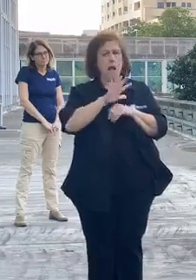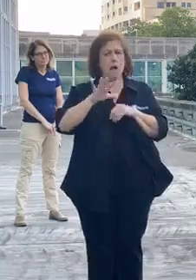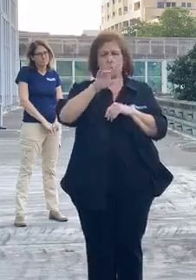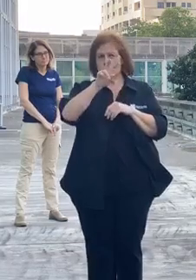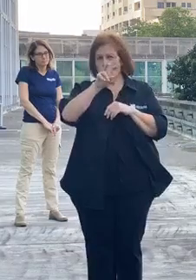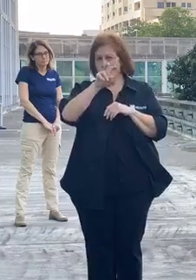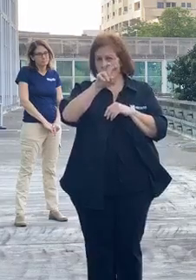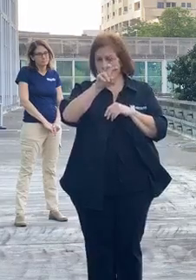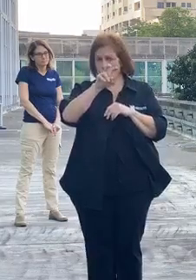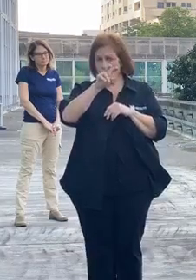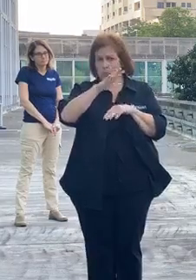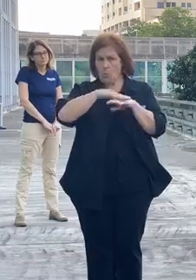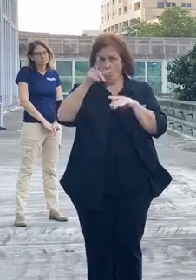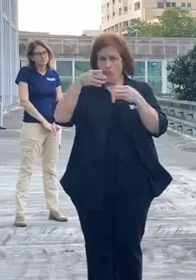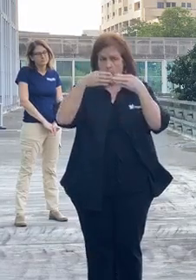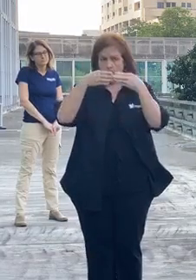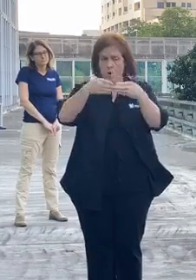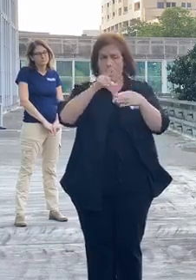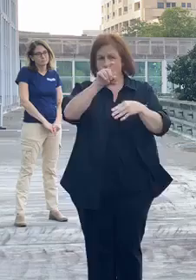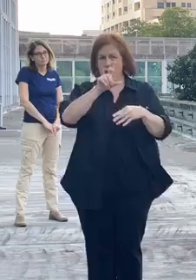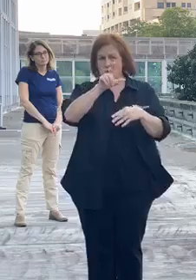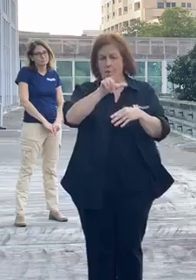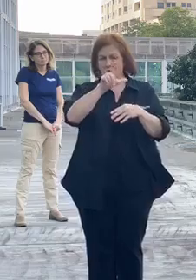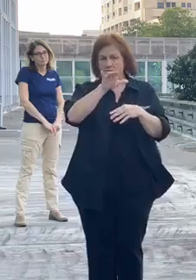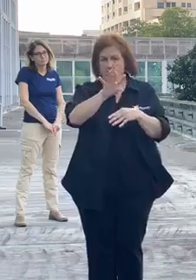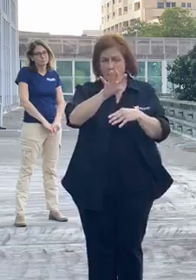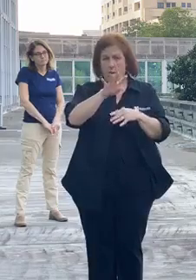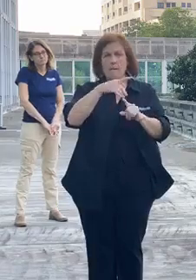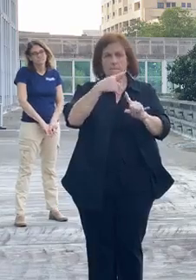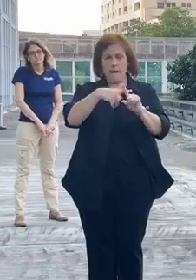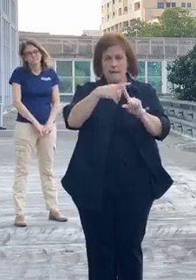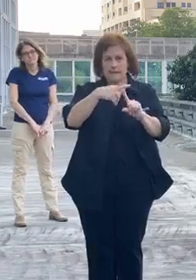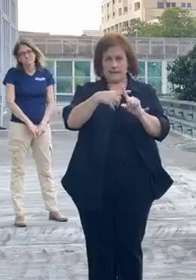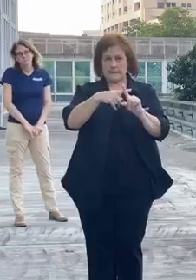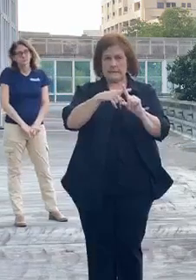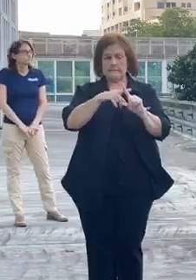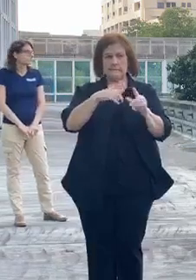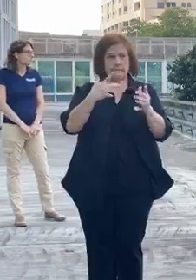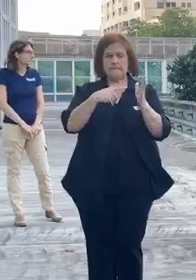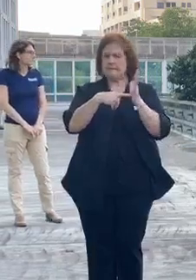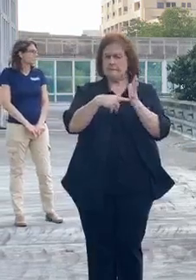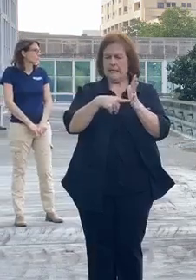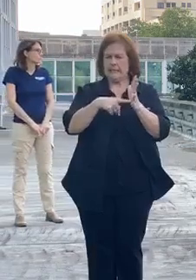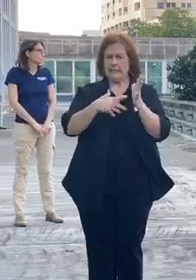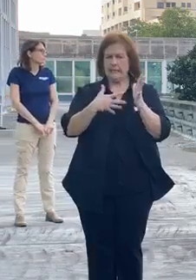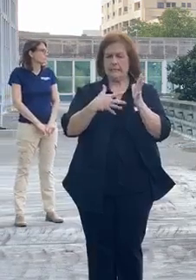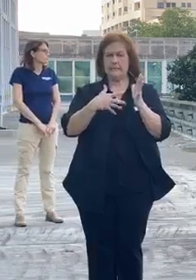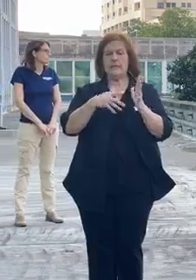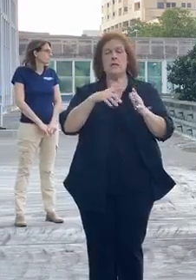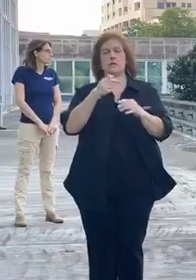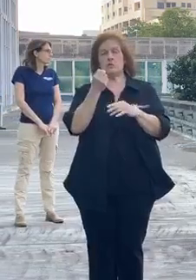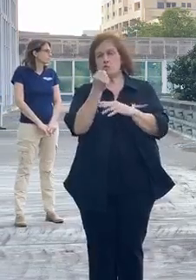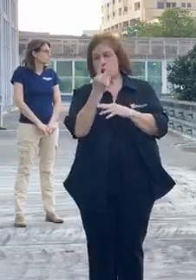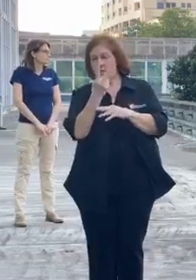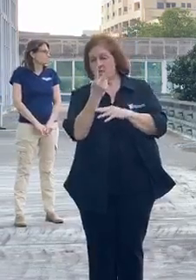Approximately 200 remain on the ship. 124 tested positive but are asymptomatic at this point.